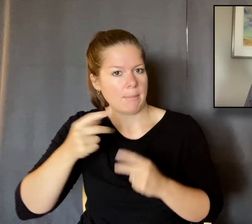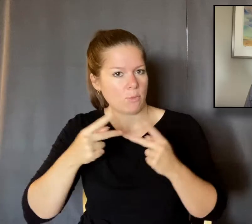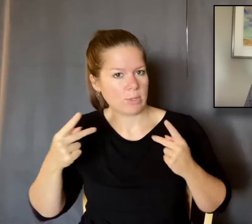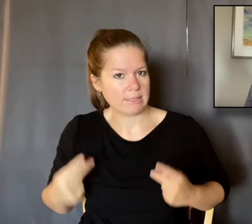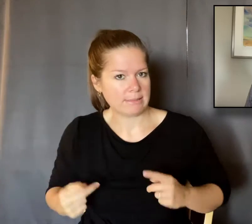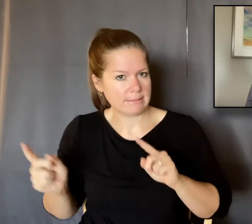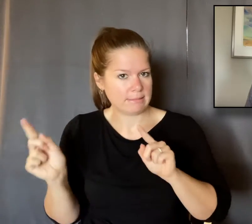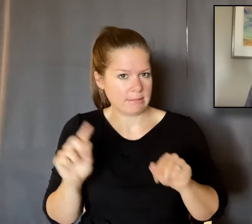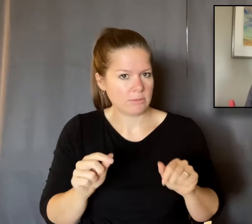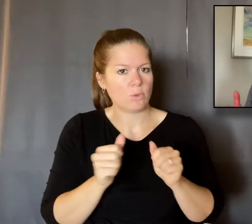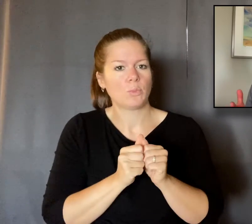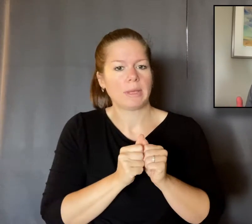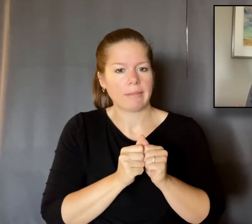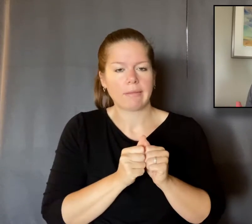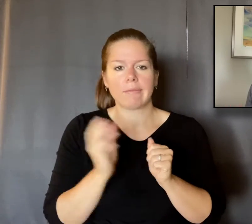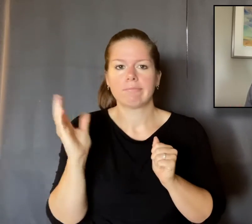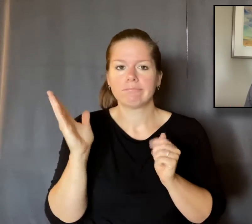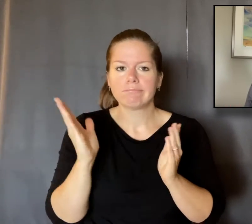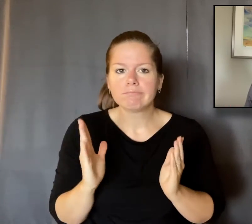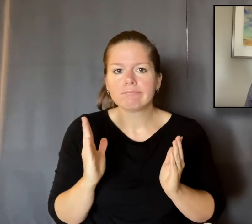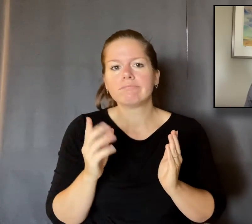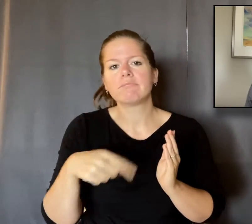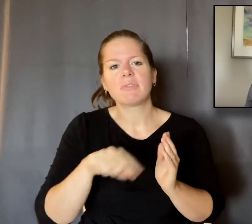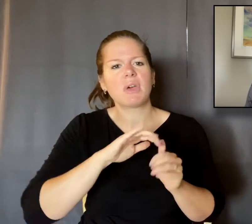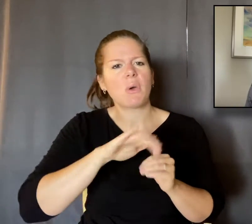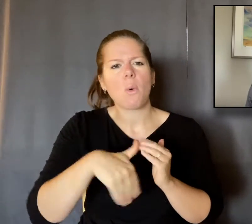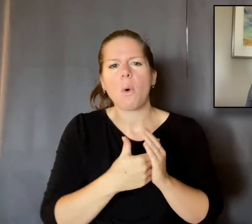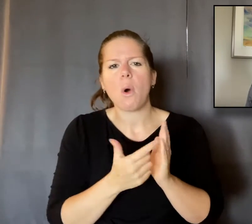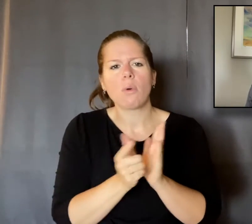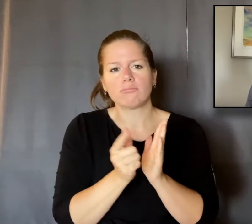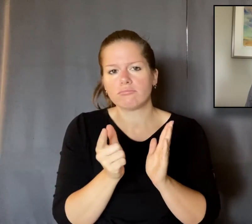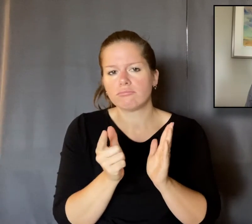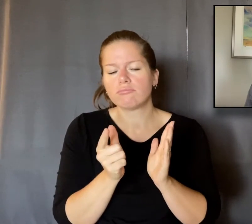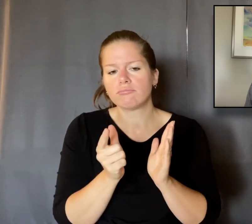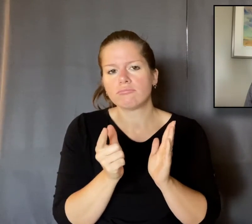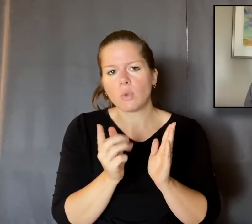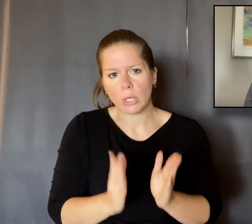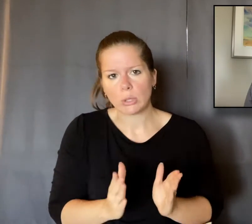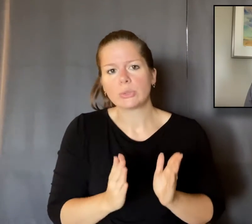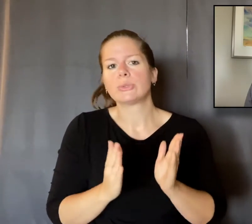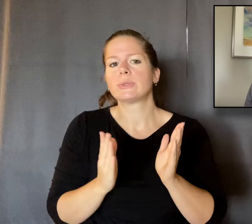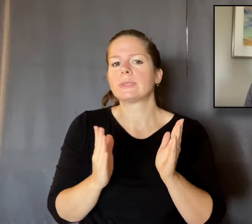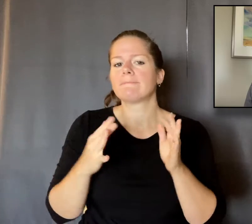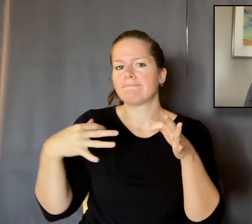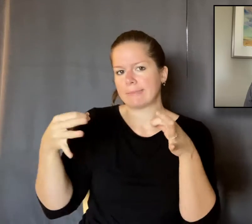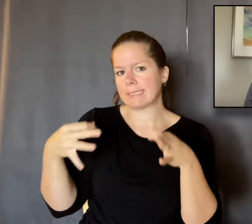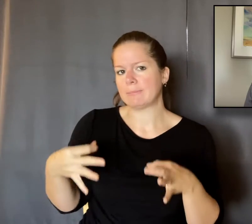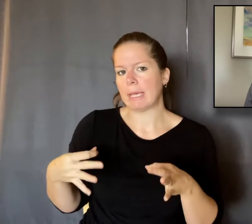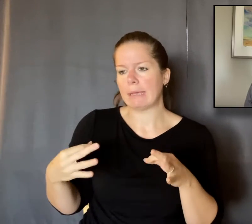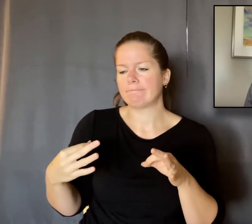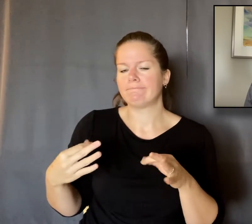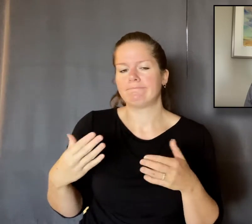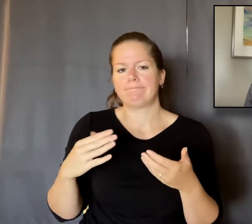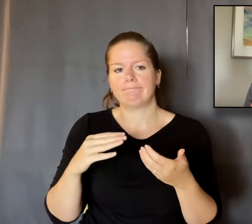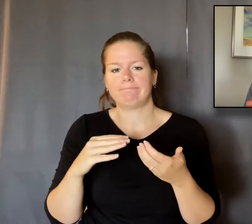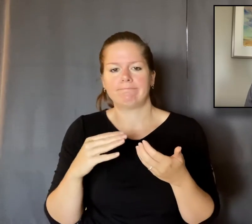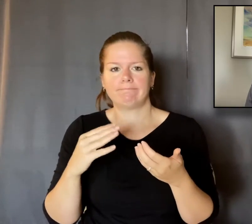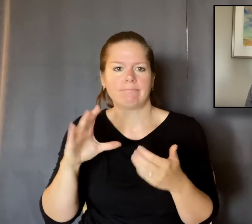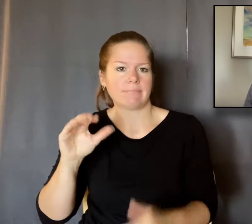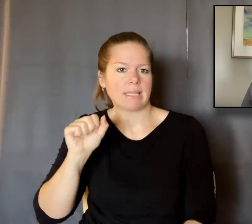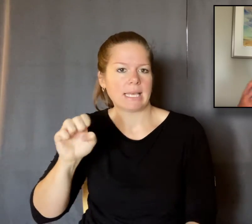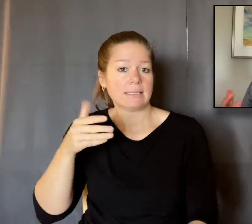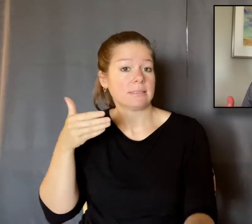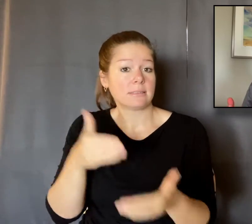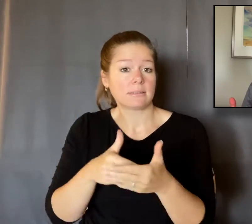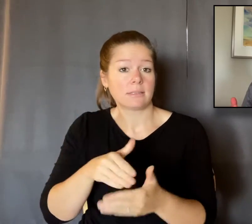one Tertullus. They laid before the governor their case against the apostle Paul. Tertullus is their lawyer, okay? They get an